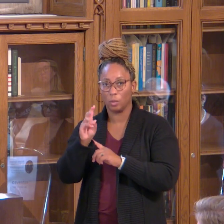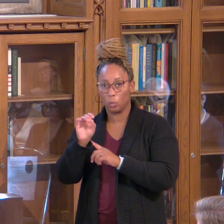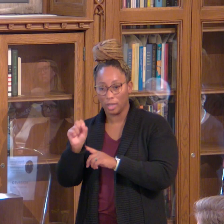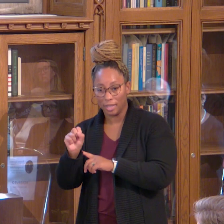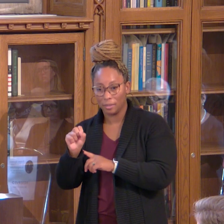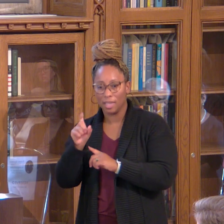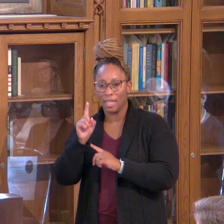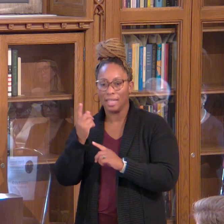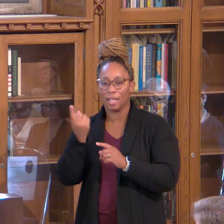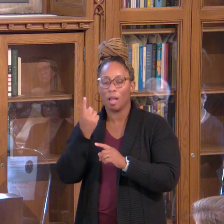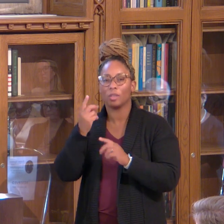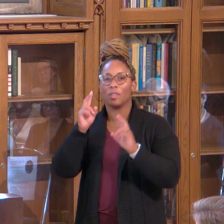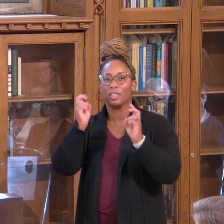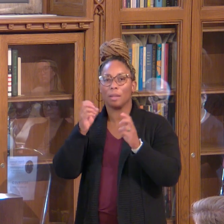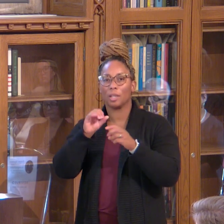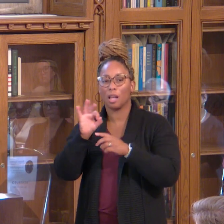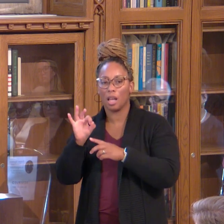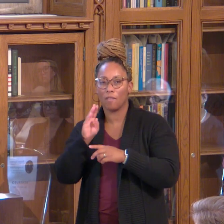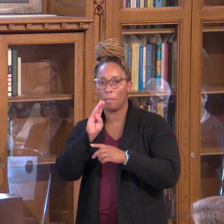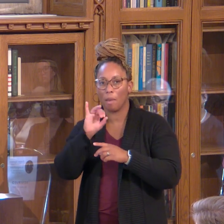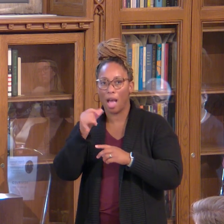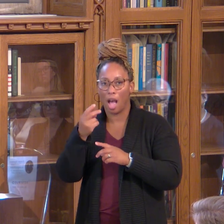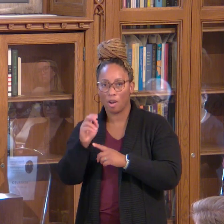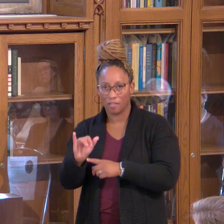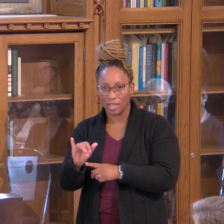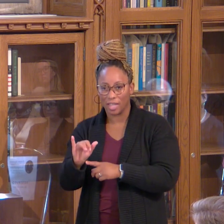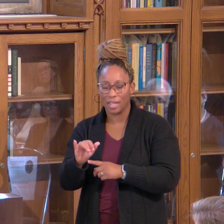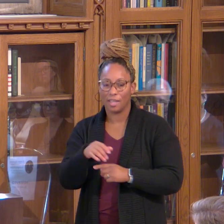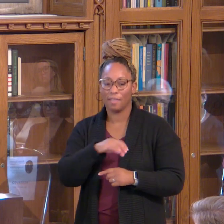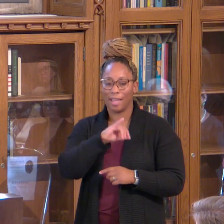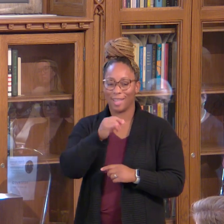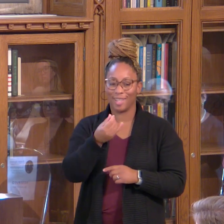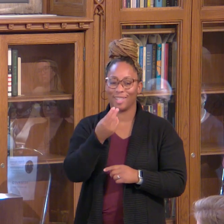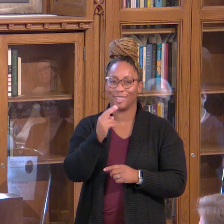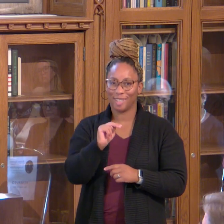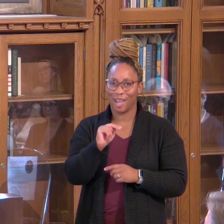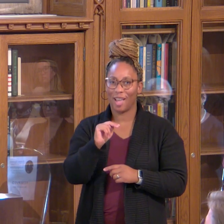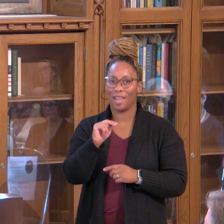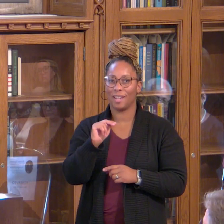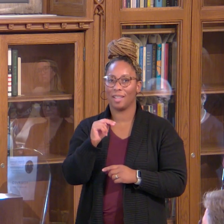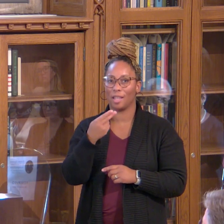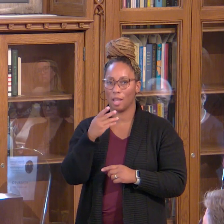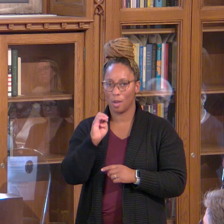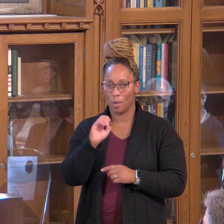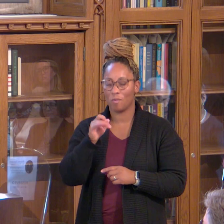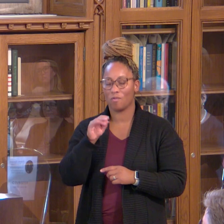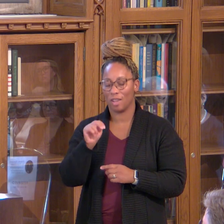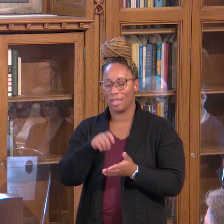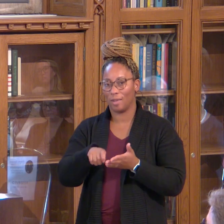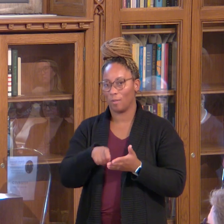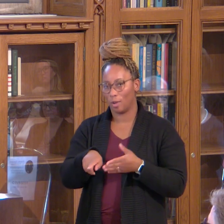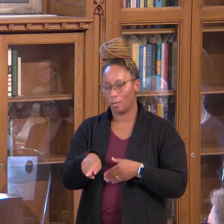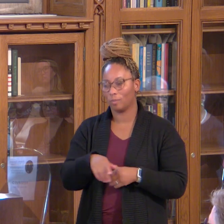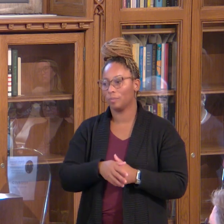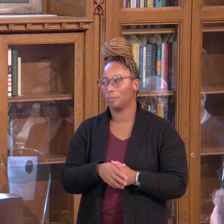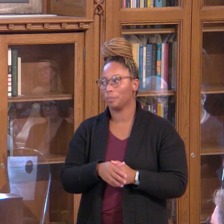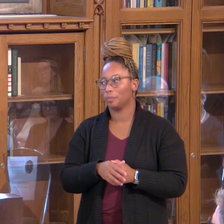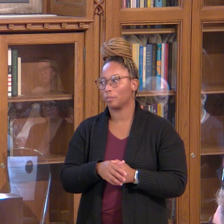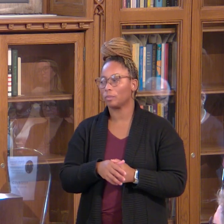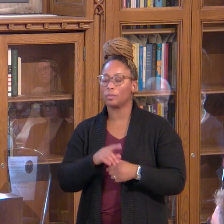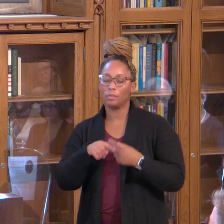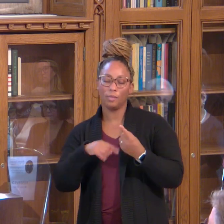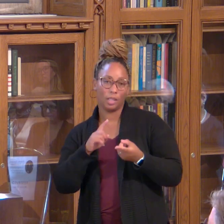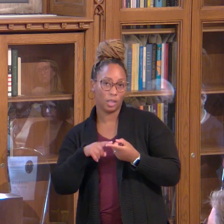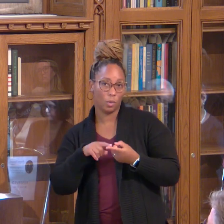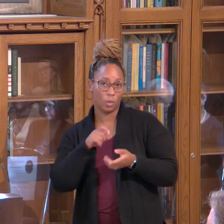subject of a biography written by John hope Franklin now when we write